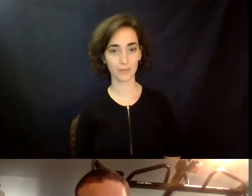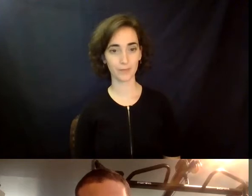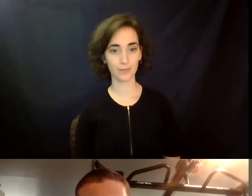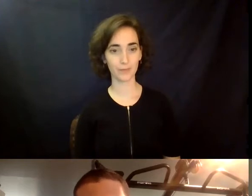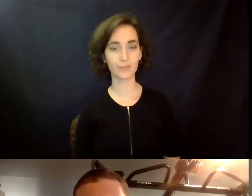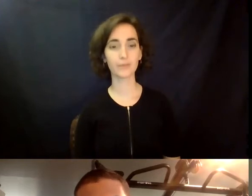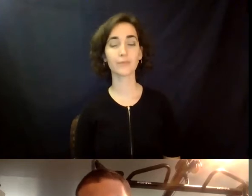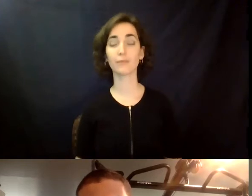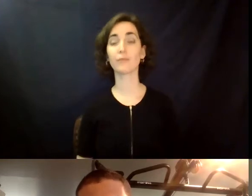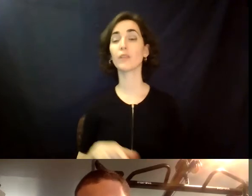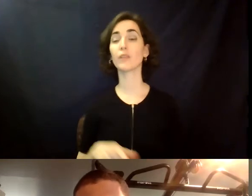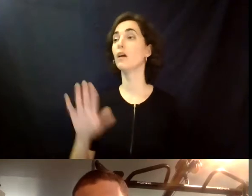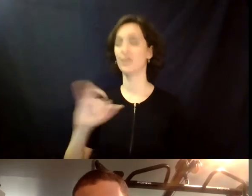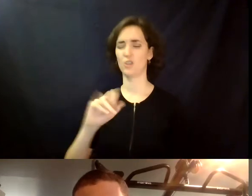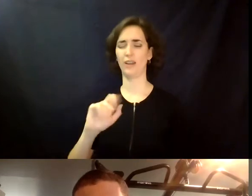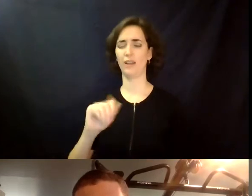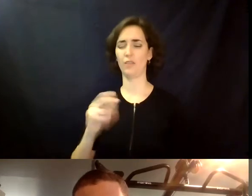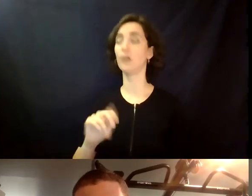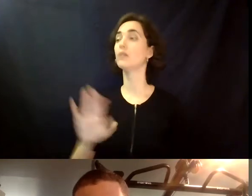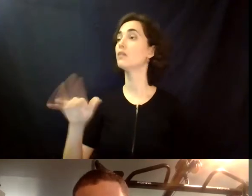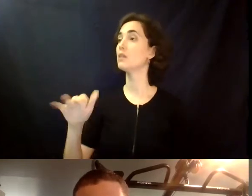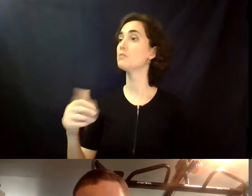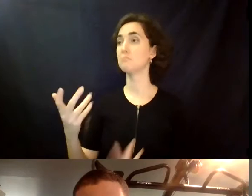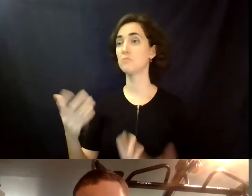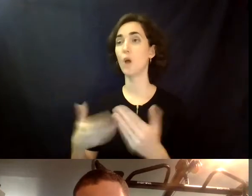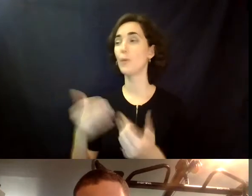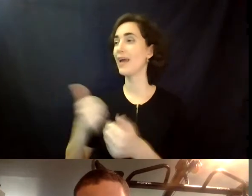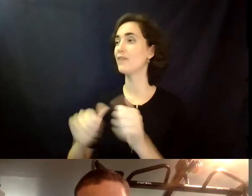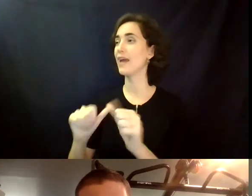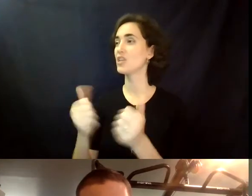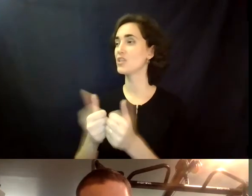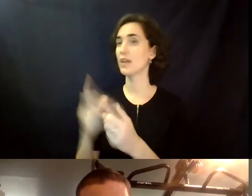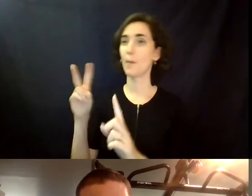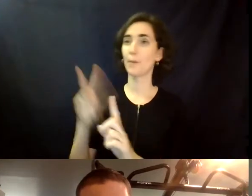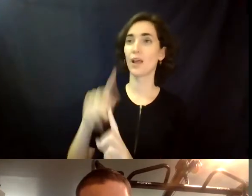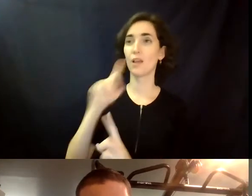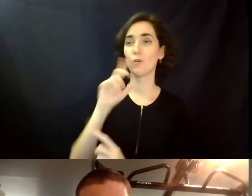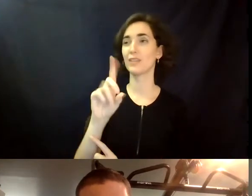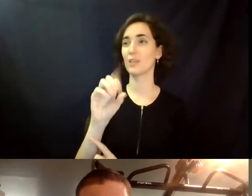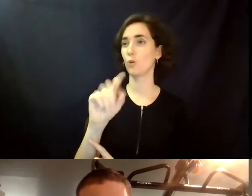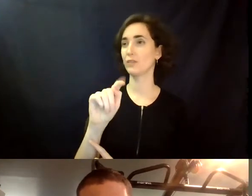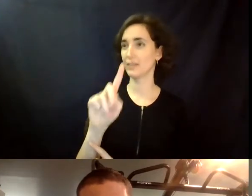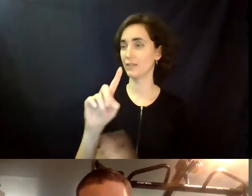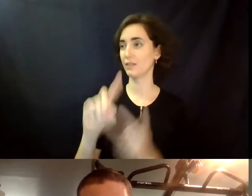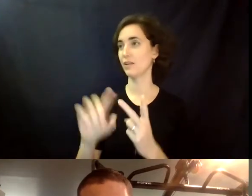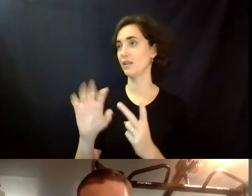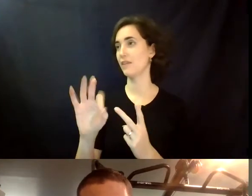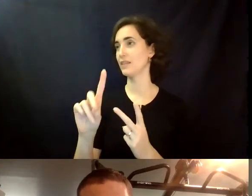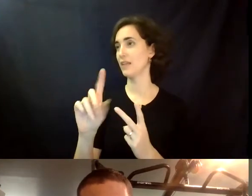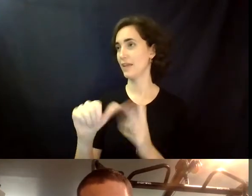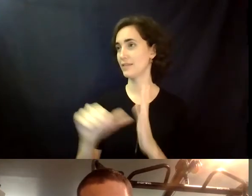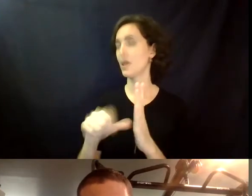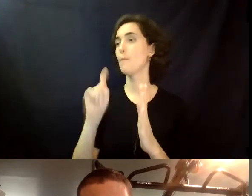I was going to say that pretty much every agency that applies for DOTD or FTA assistance is required to have a Title VI